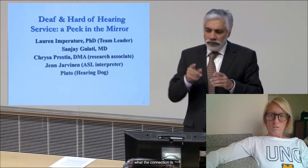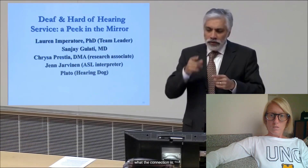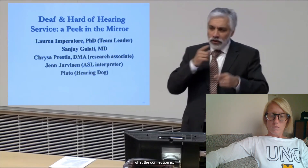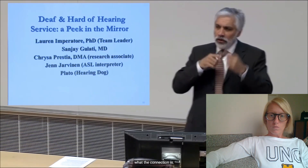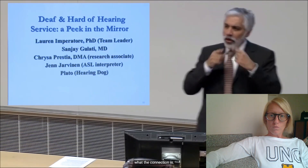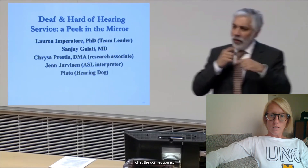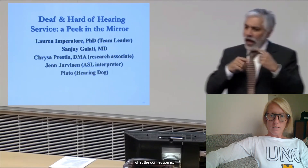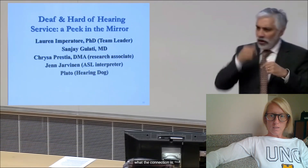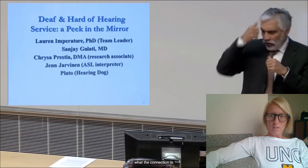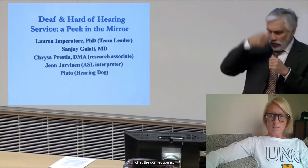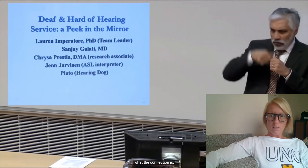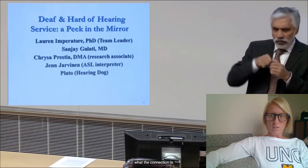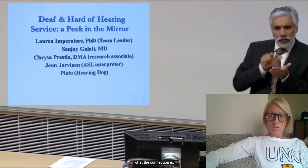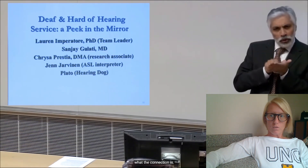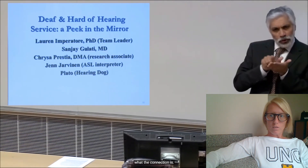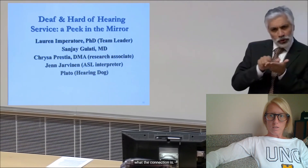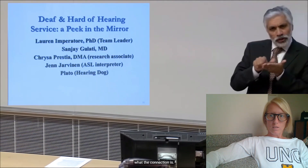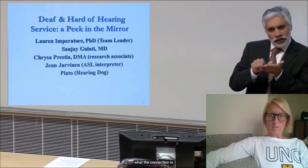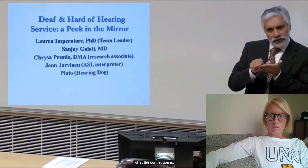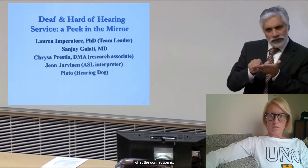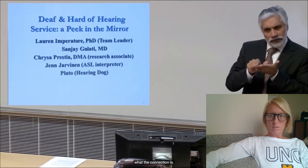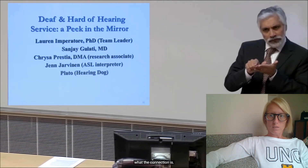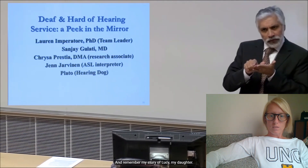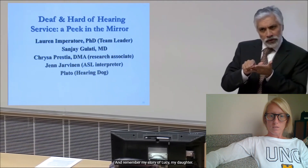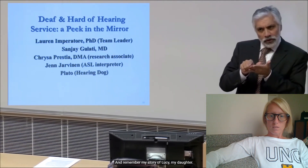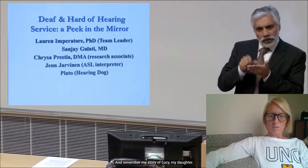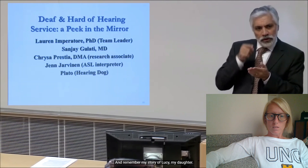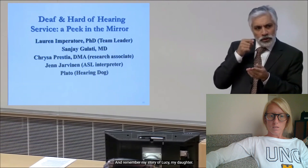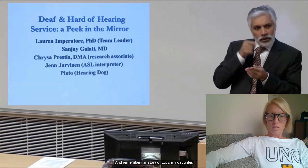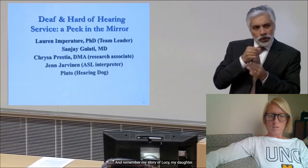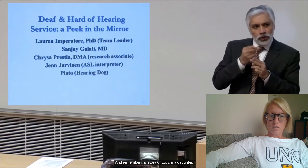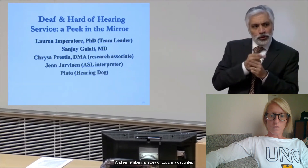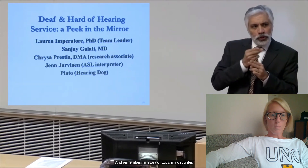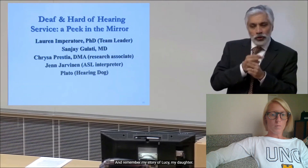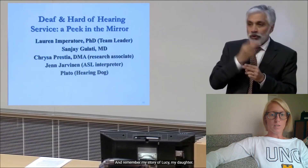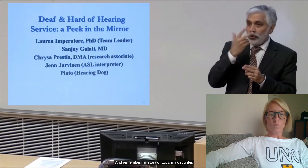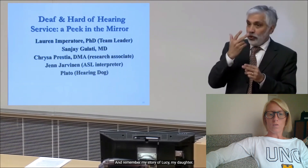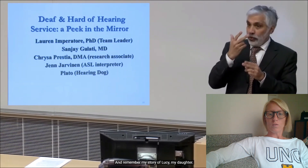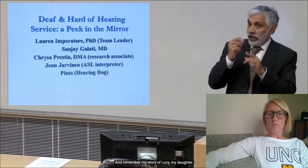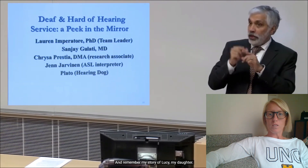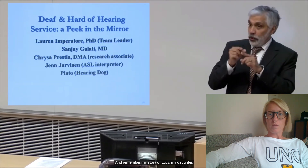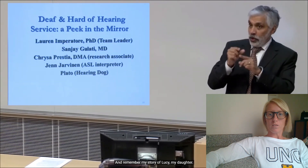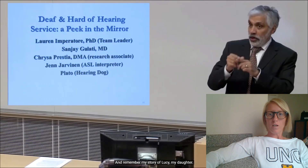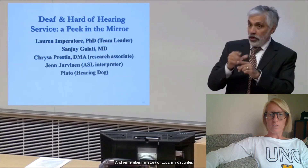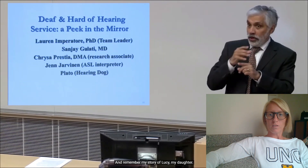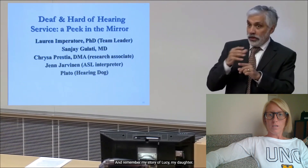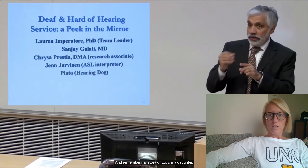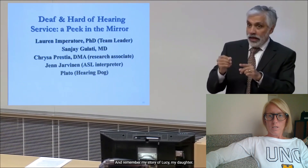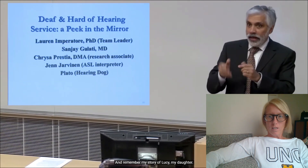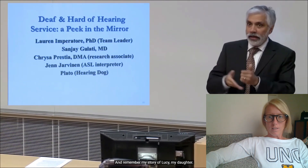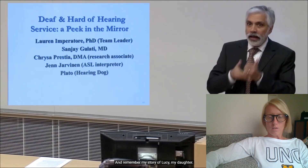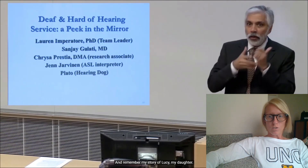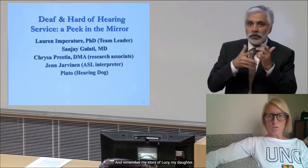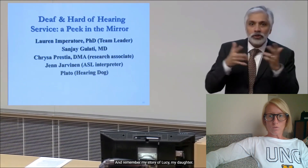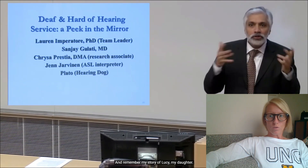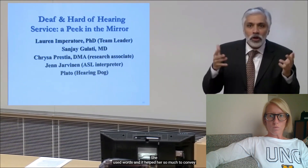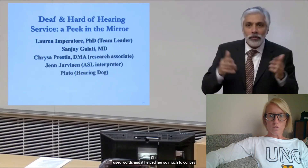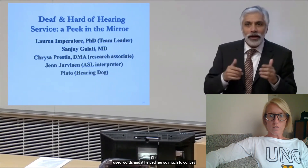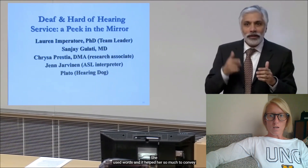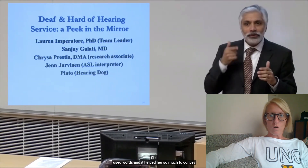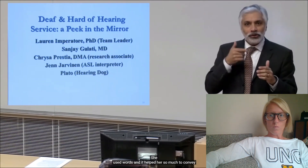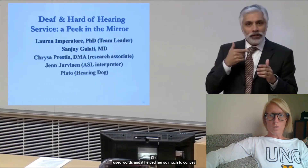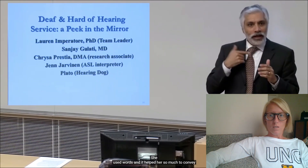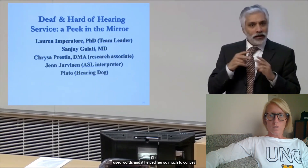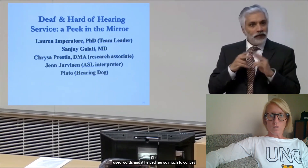and what the connection to relate is. to this and learn. And remember my story of Lucy, my remember the daughter. story of Lucy, my daughter, and how she used. She those